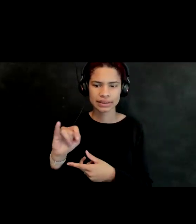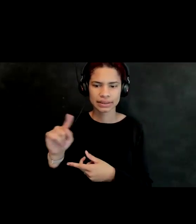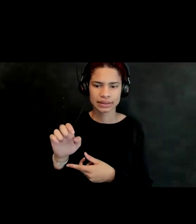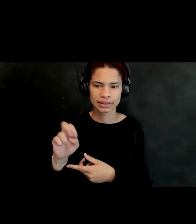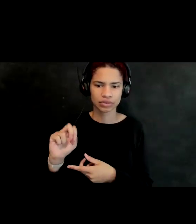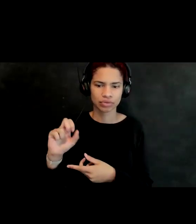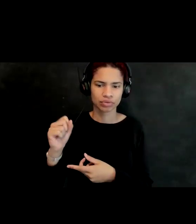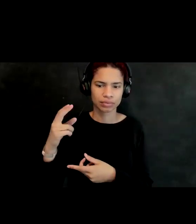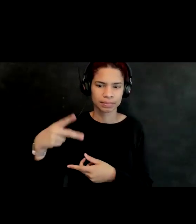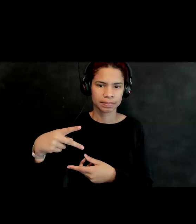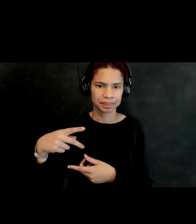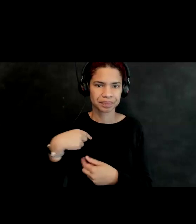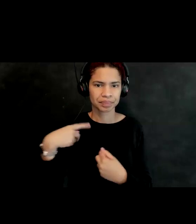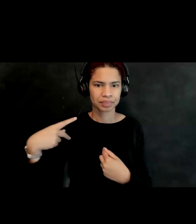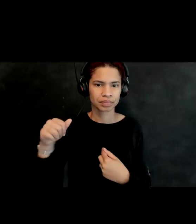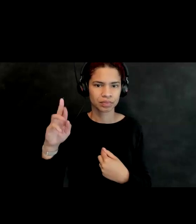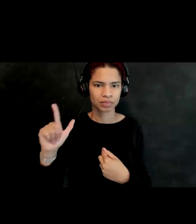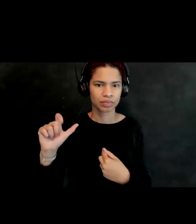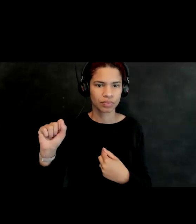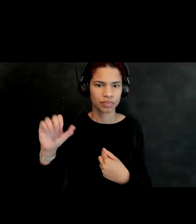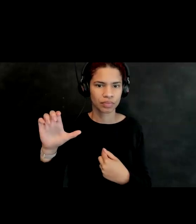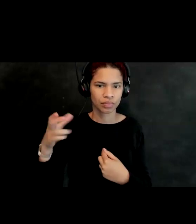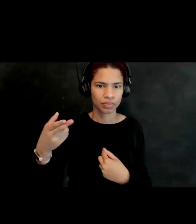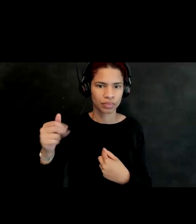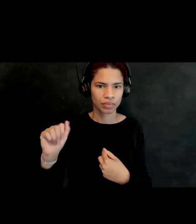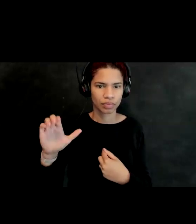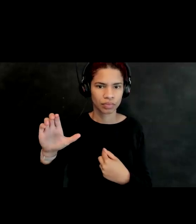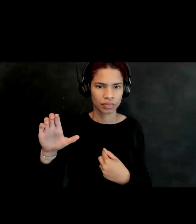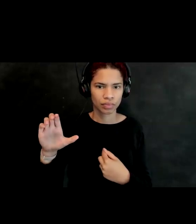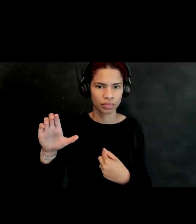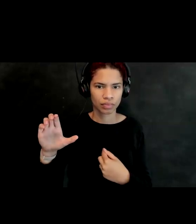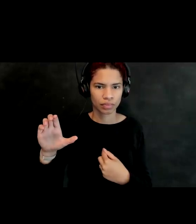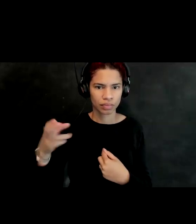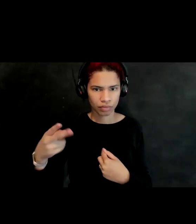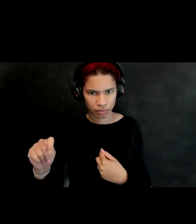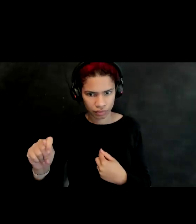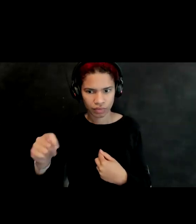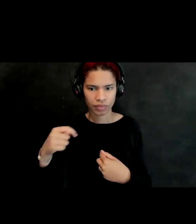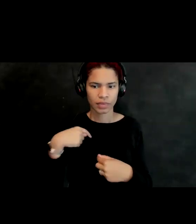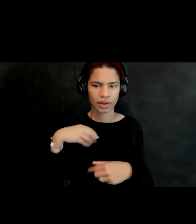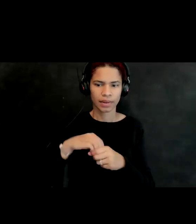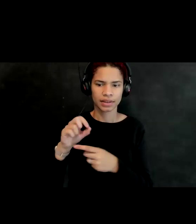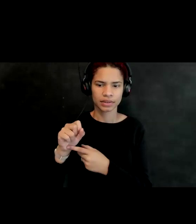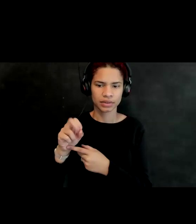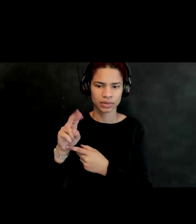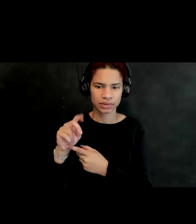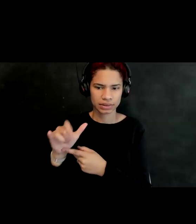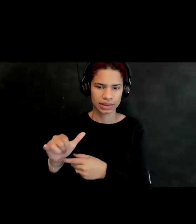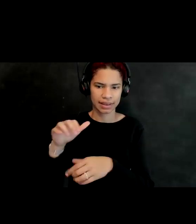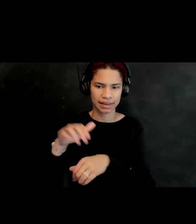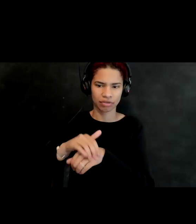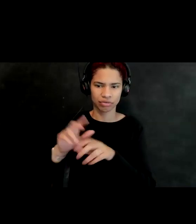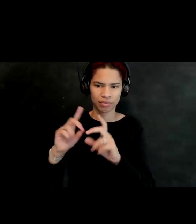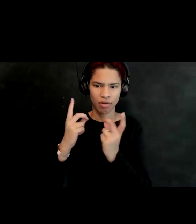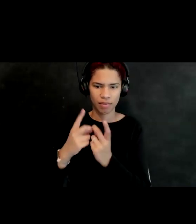Schacht. I'm in the English department at SUNY Geneseo, where I'm also director of the Center for Digital Learning.